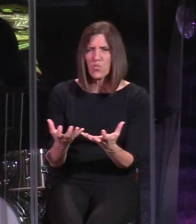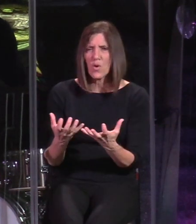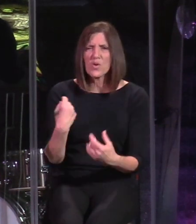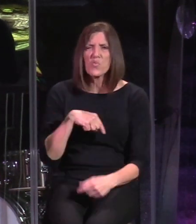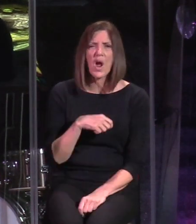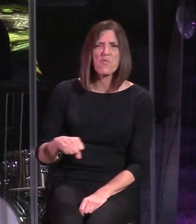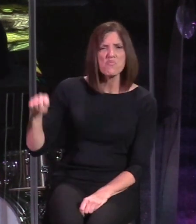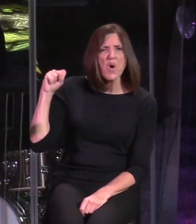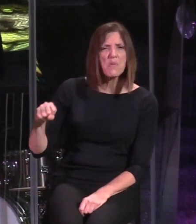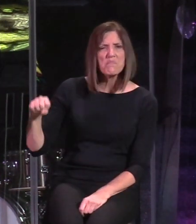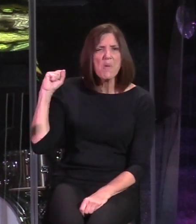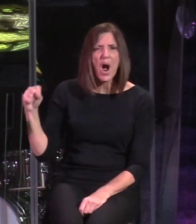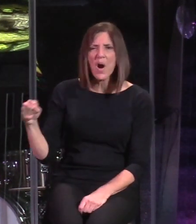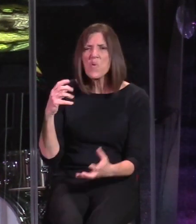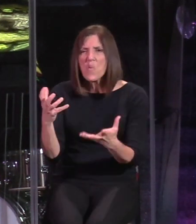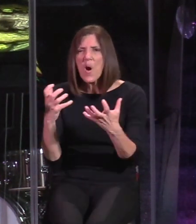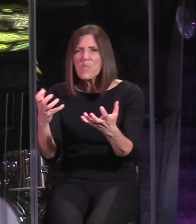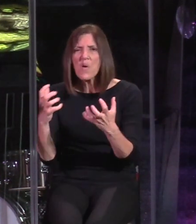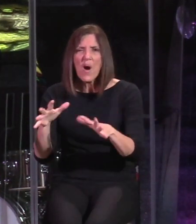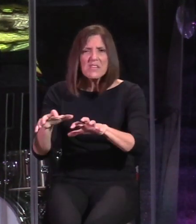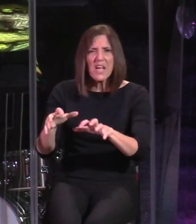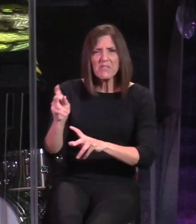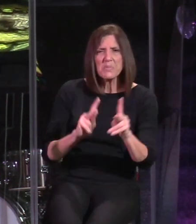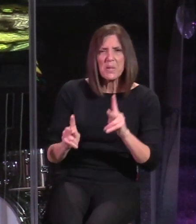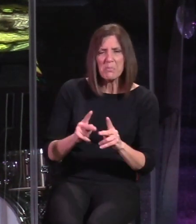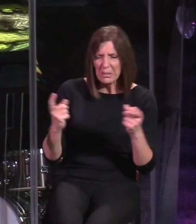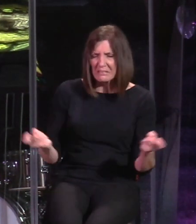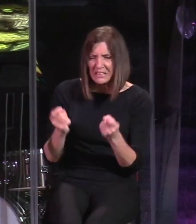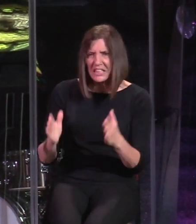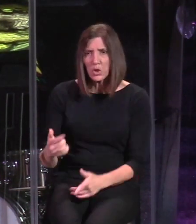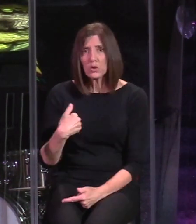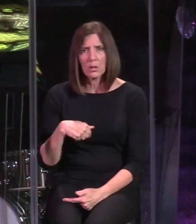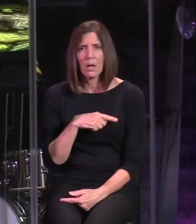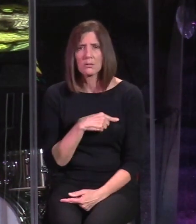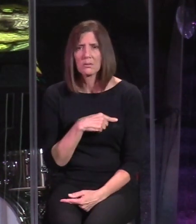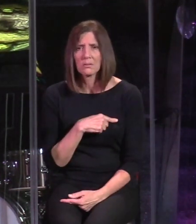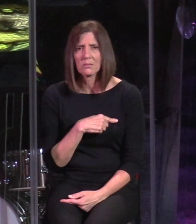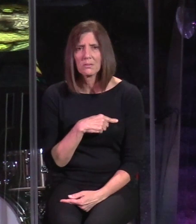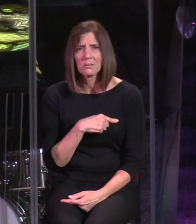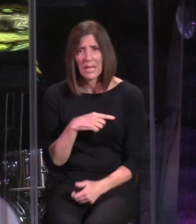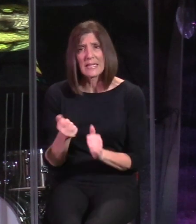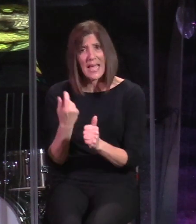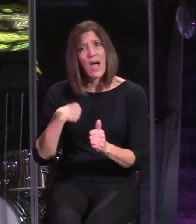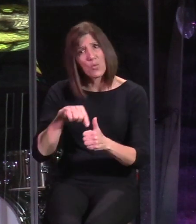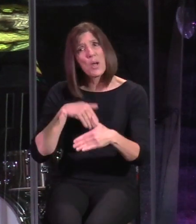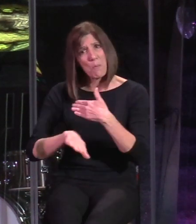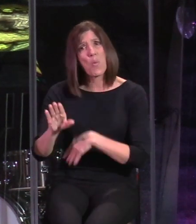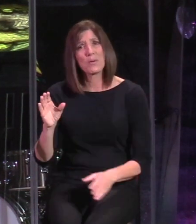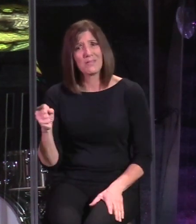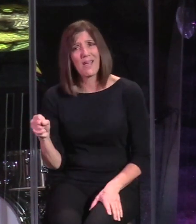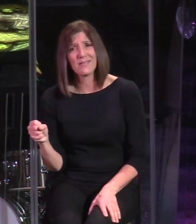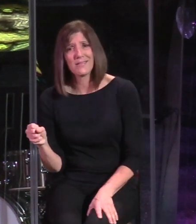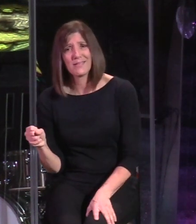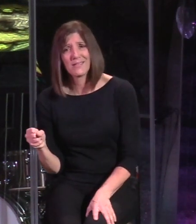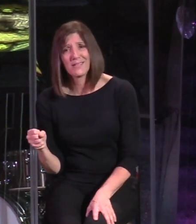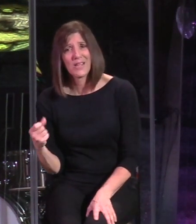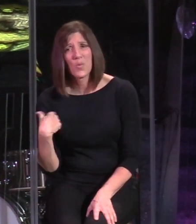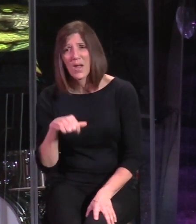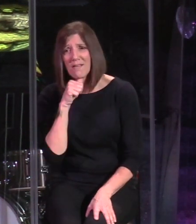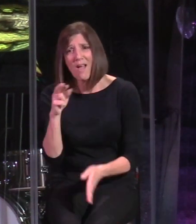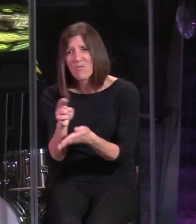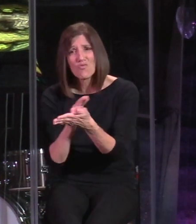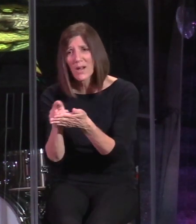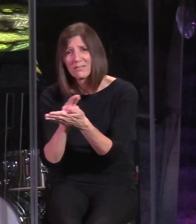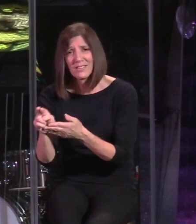our wills and our ways to be done rather than obeying God's will and his ways. That's what makes us